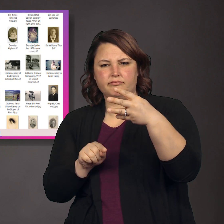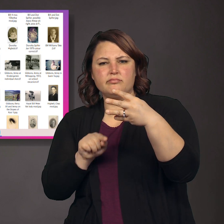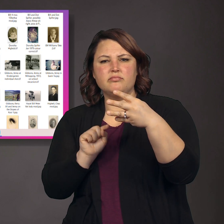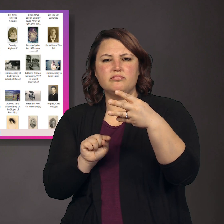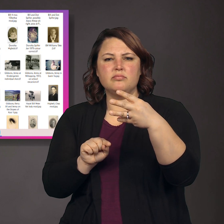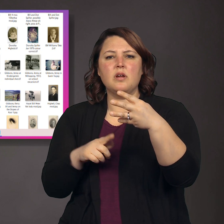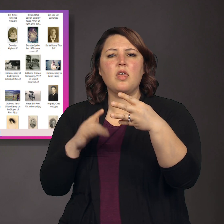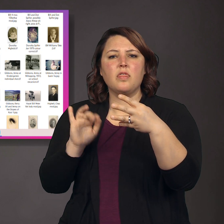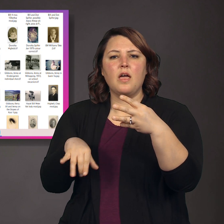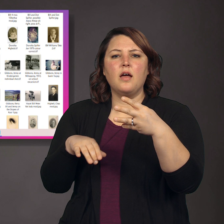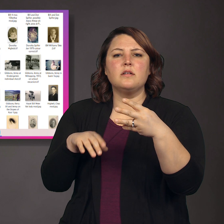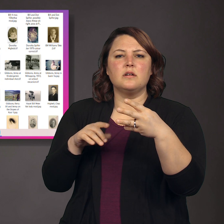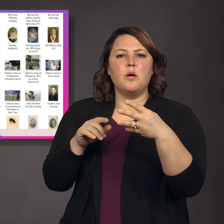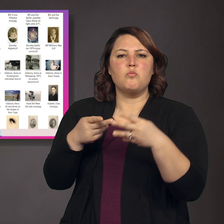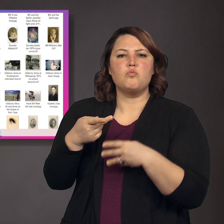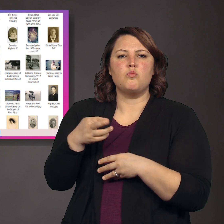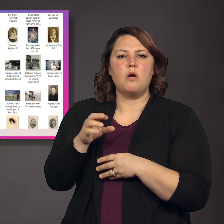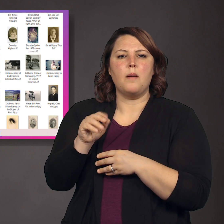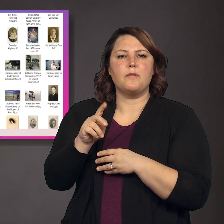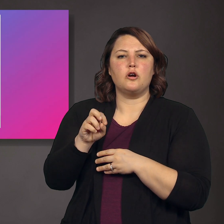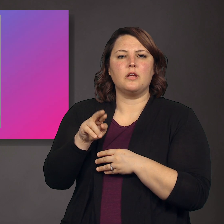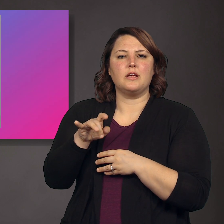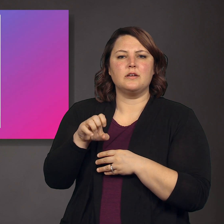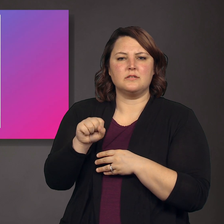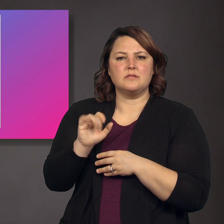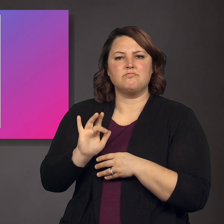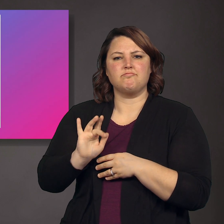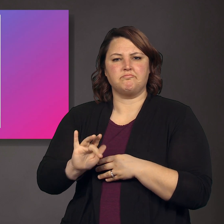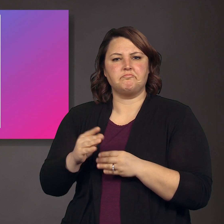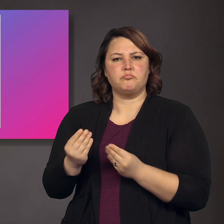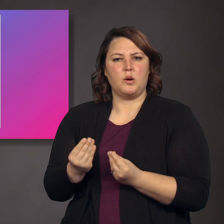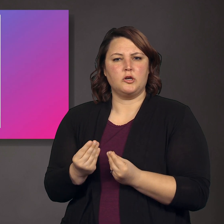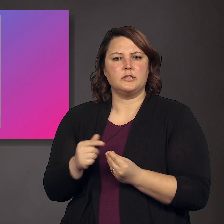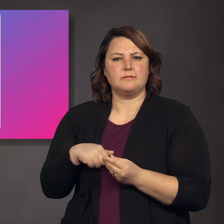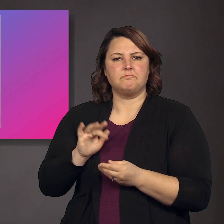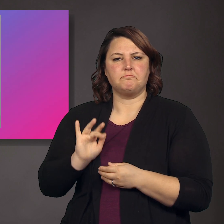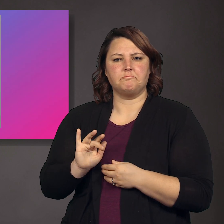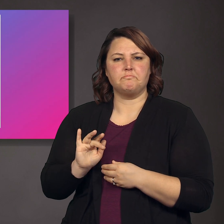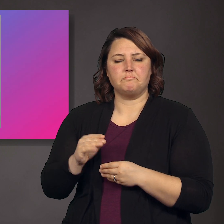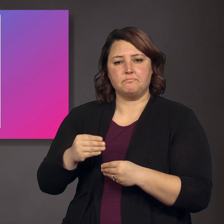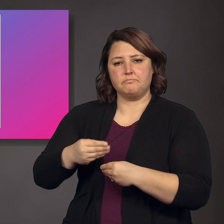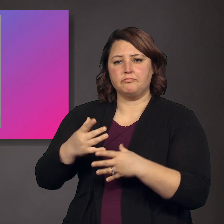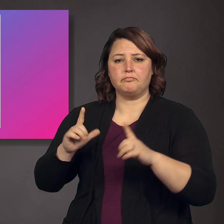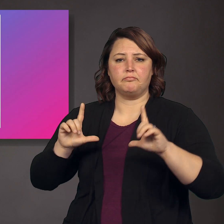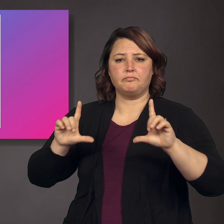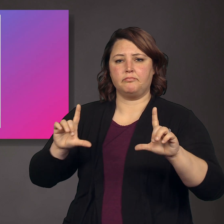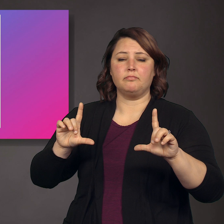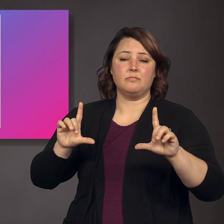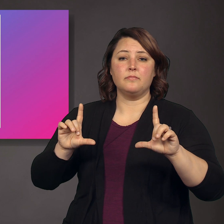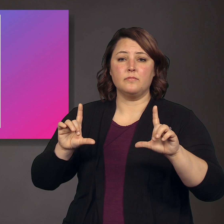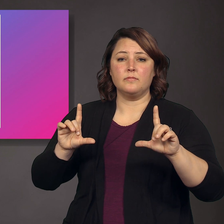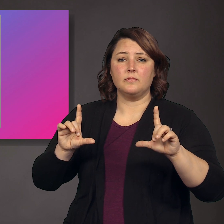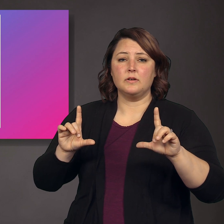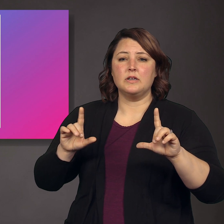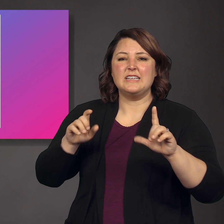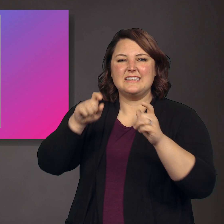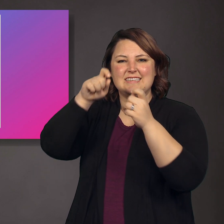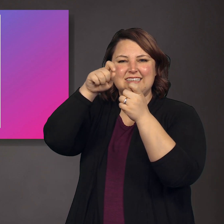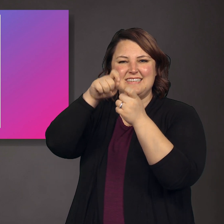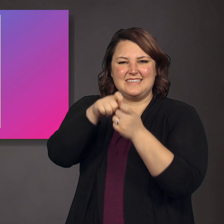the option Properties. Select Properties. The window that pops up, move to the Details tab, and you'll see